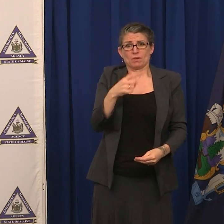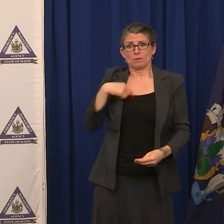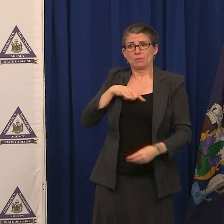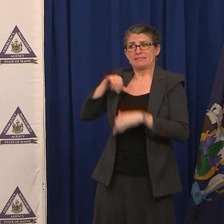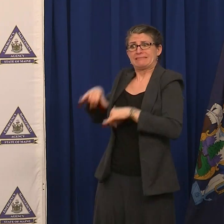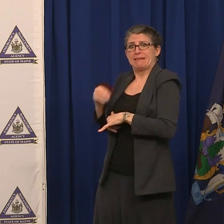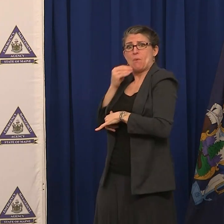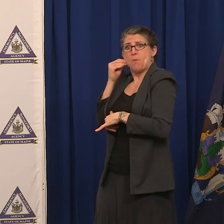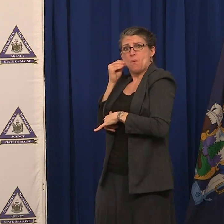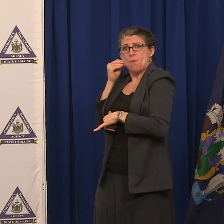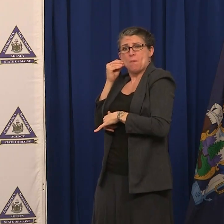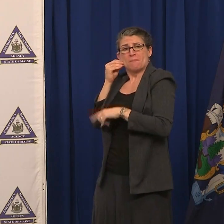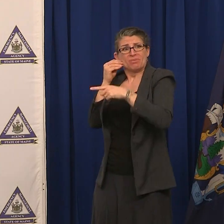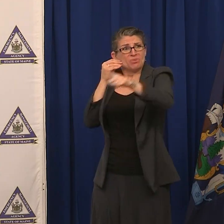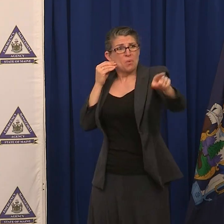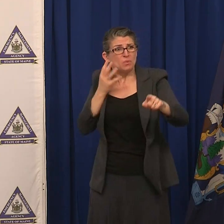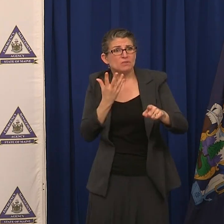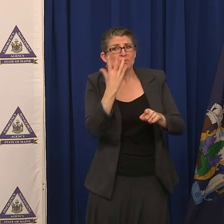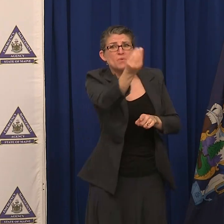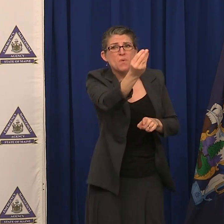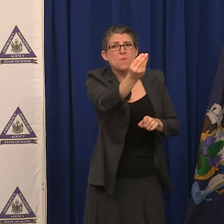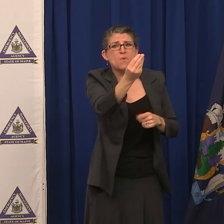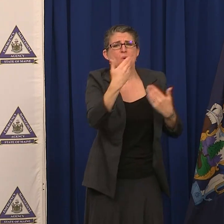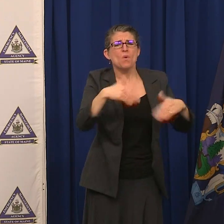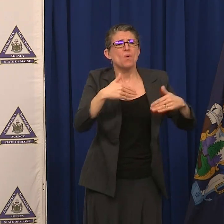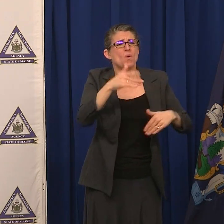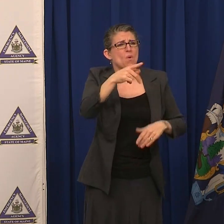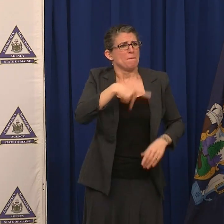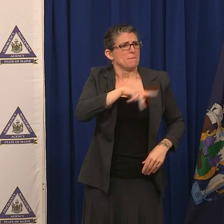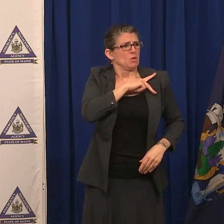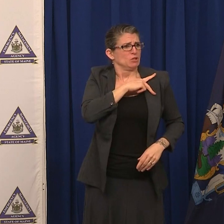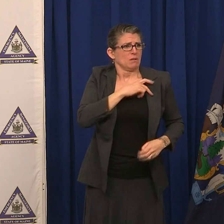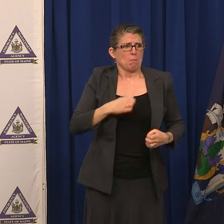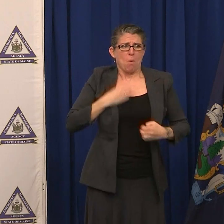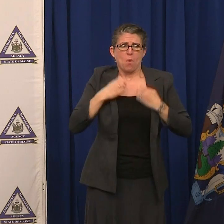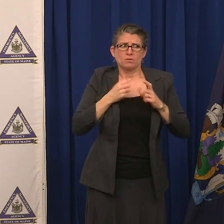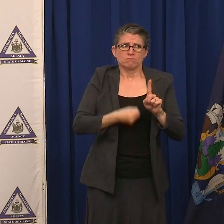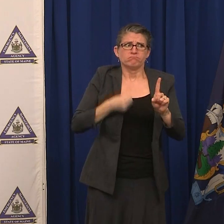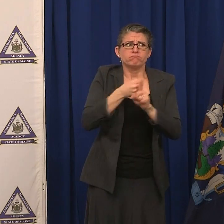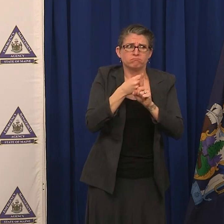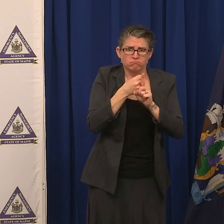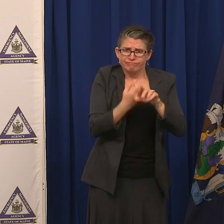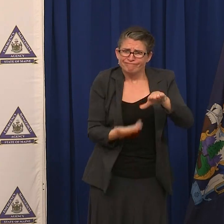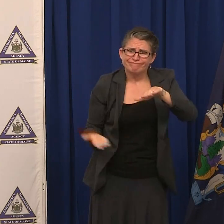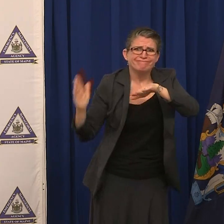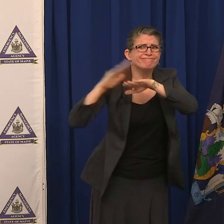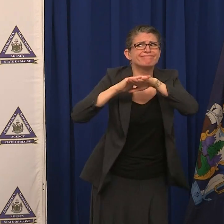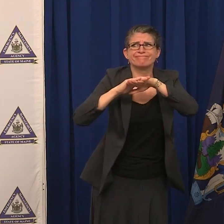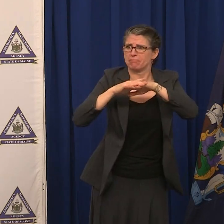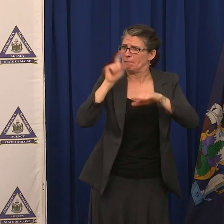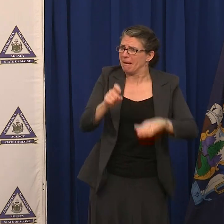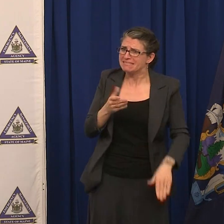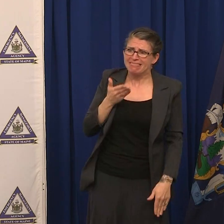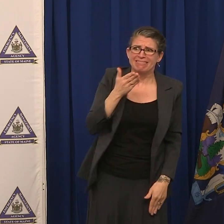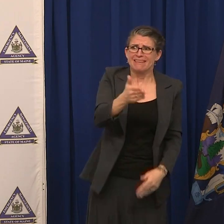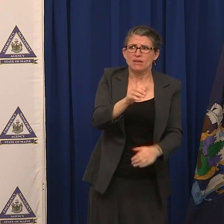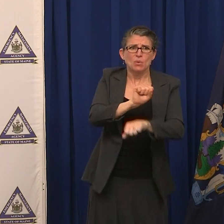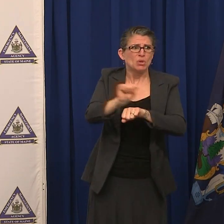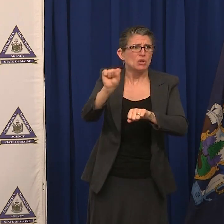and emotional impact, even as they are showing up to work every day to keep Maine people